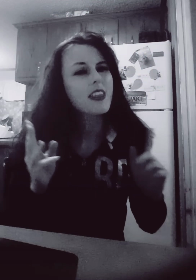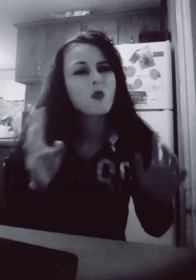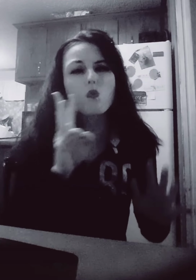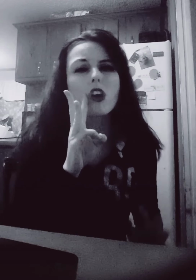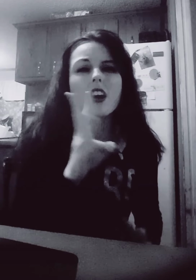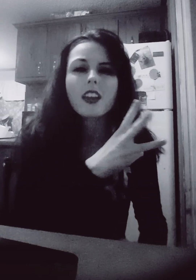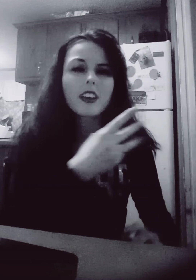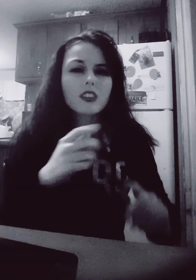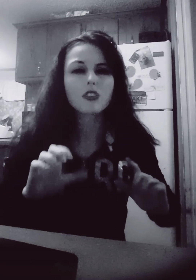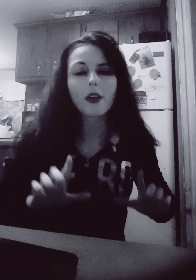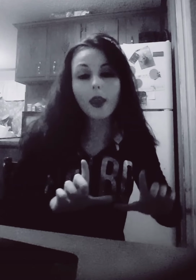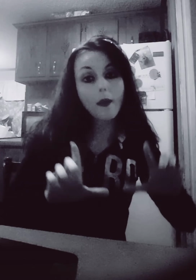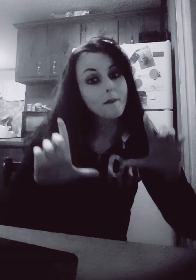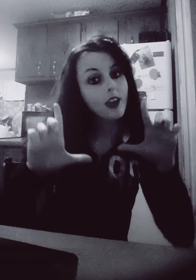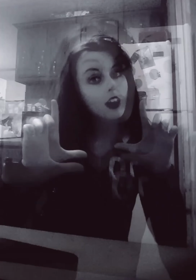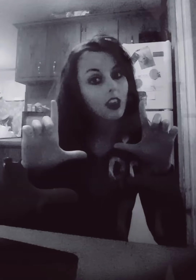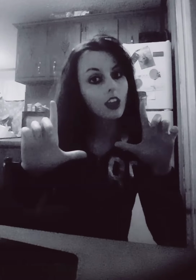the water and talked about life.